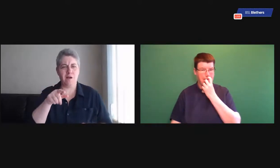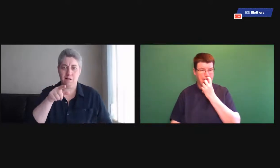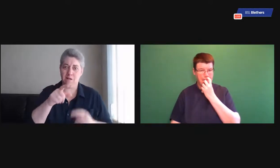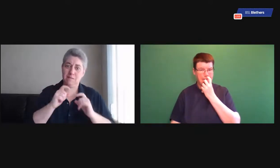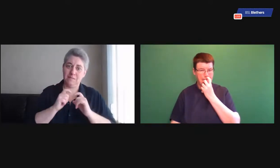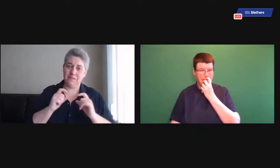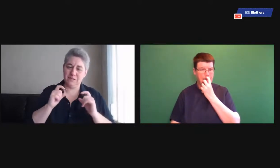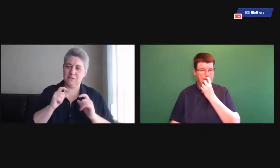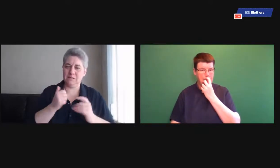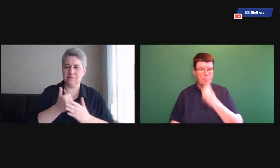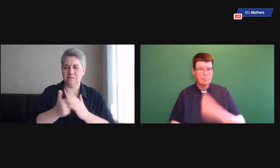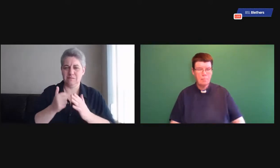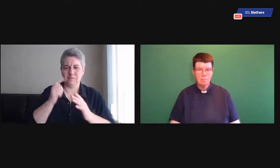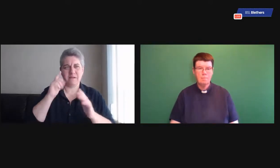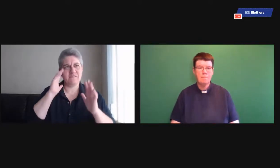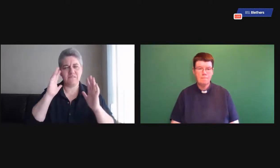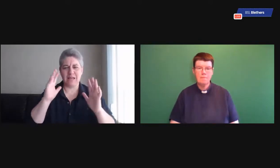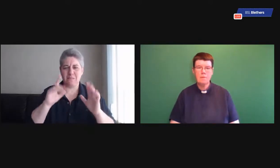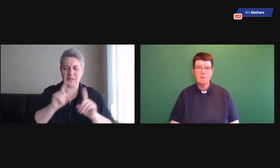great.